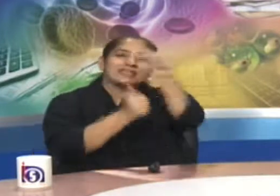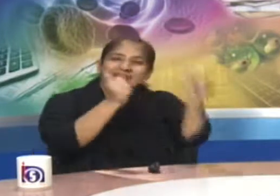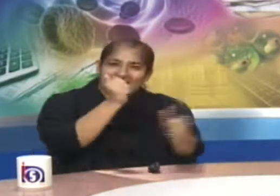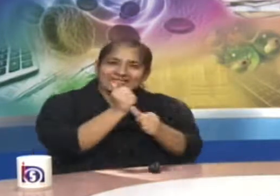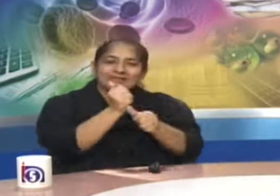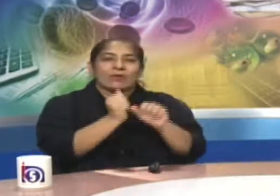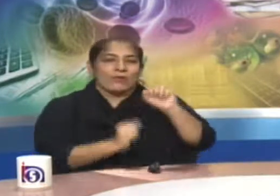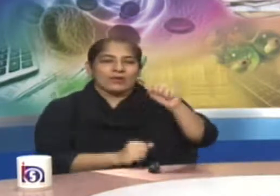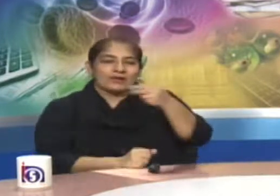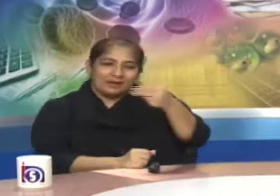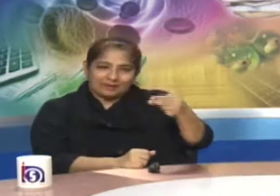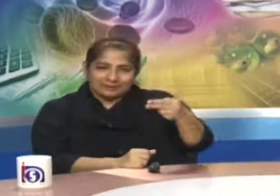This is secondary.